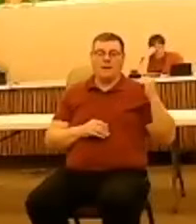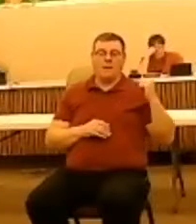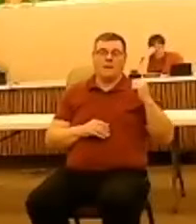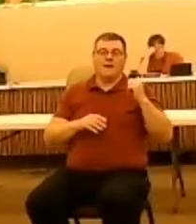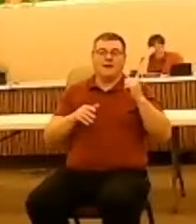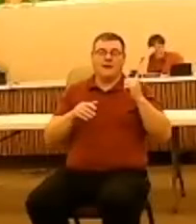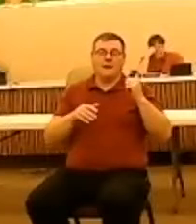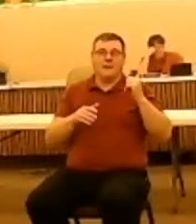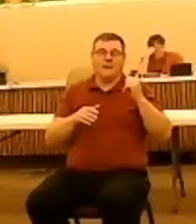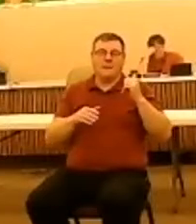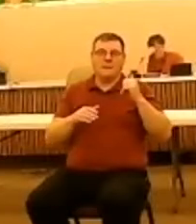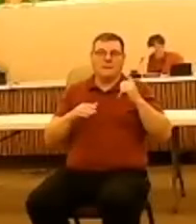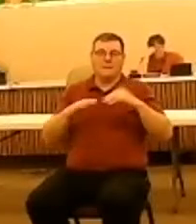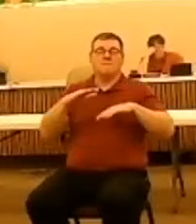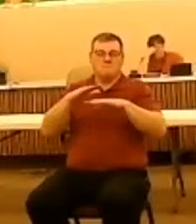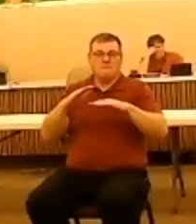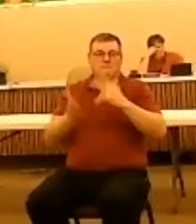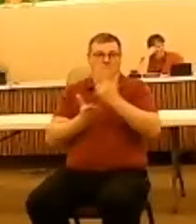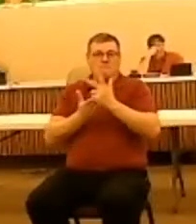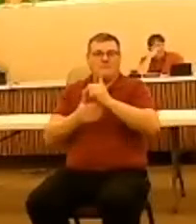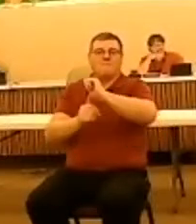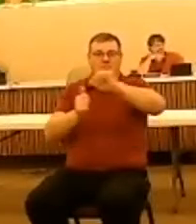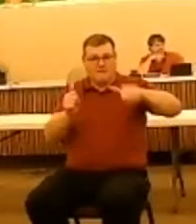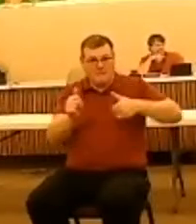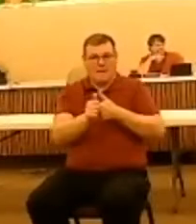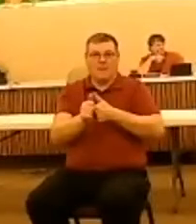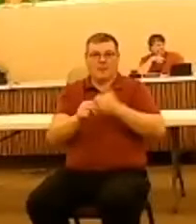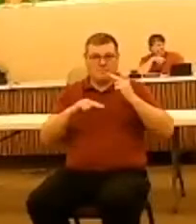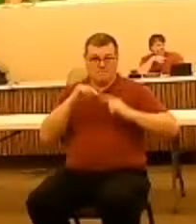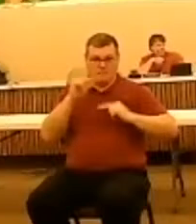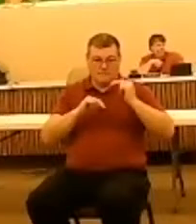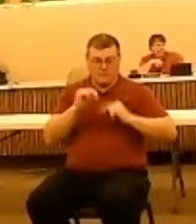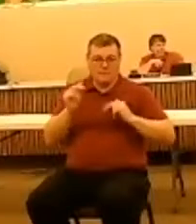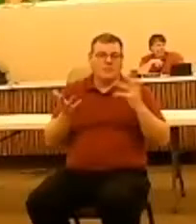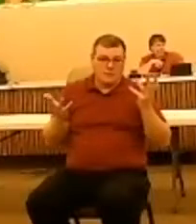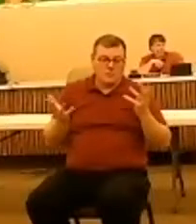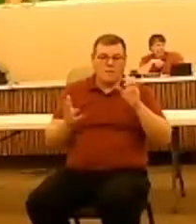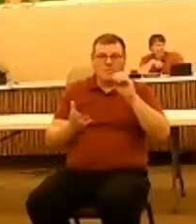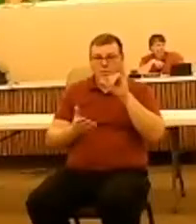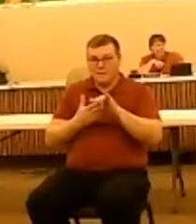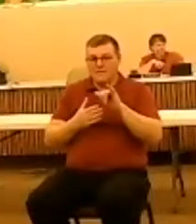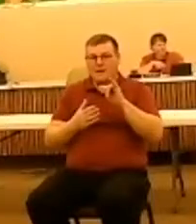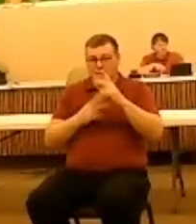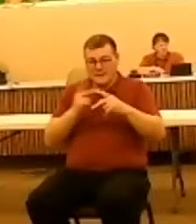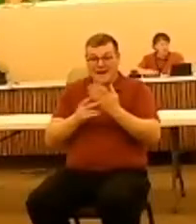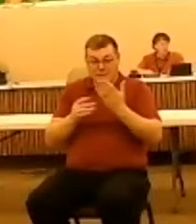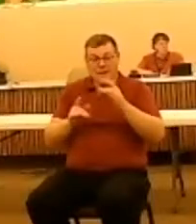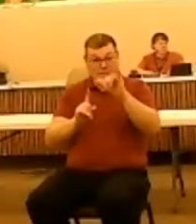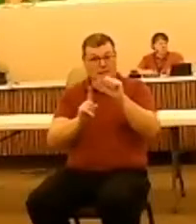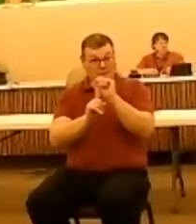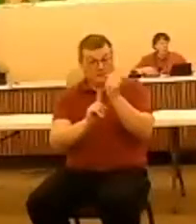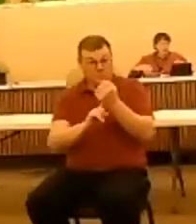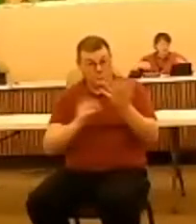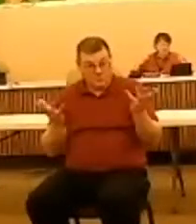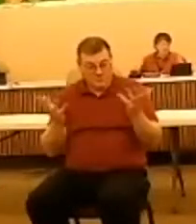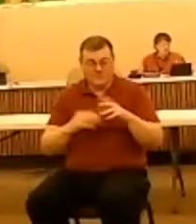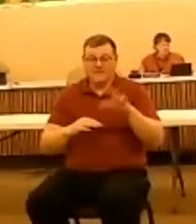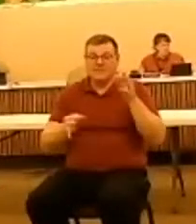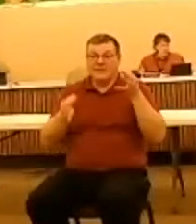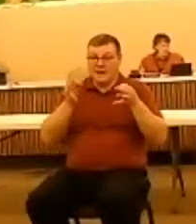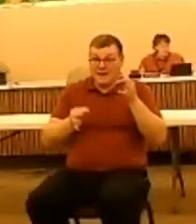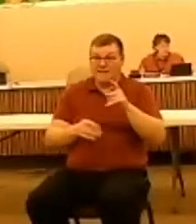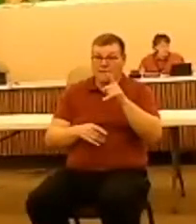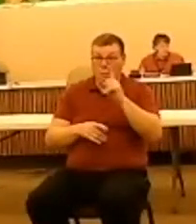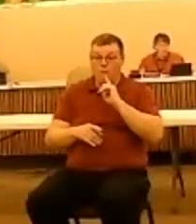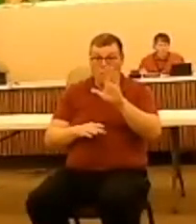building. Right. Right, so that gets into some of the stuff that you could take as those conditions. You could say, for instance, if you are your